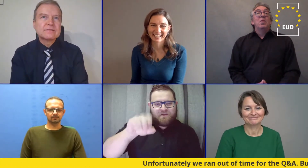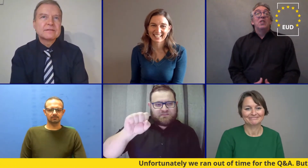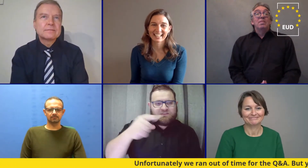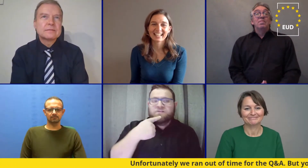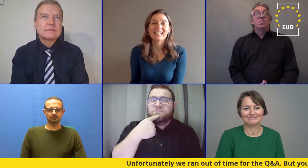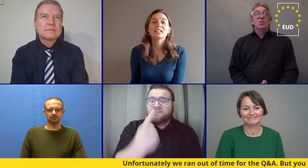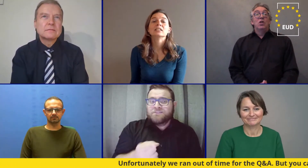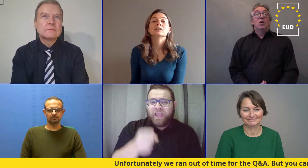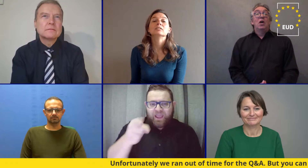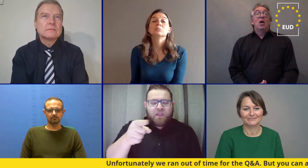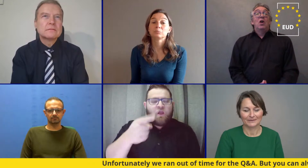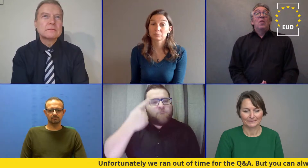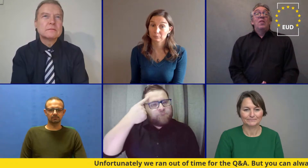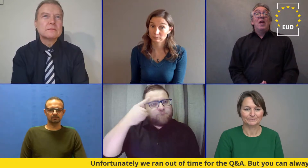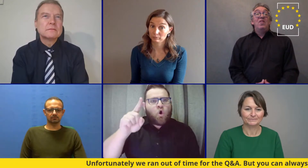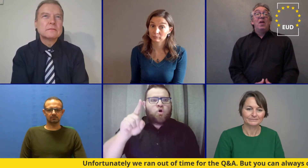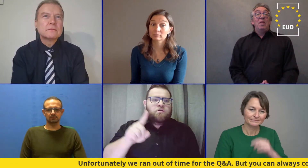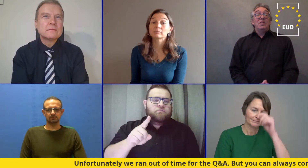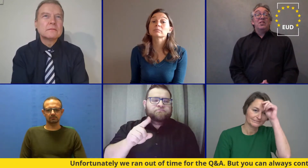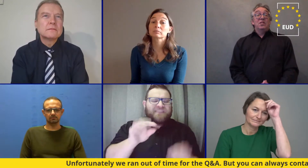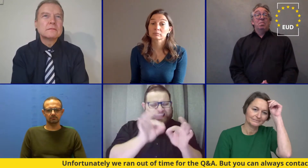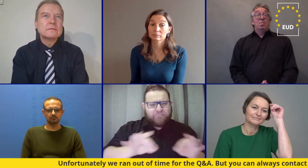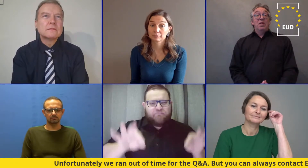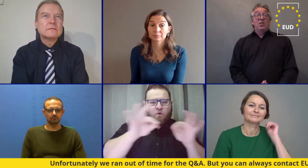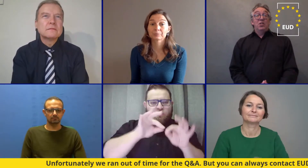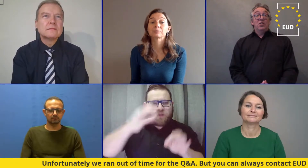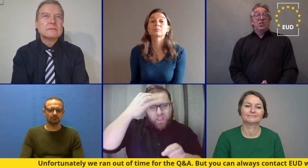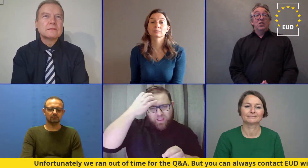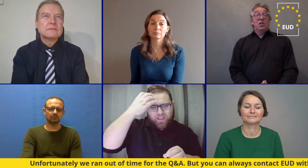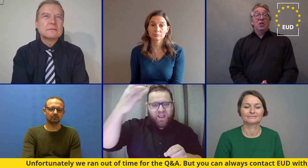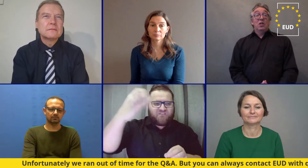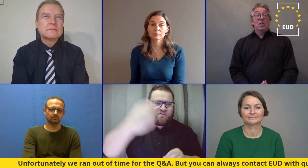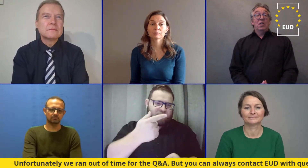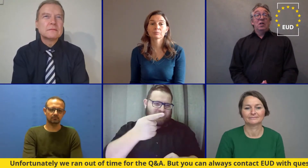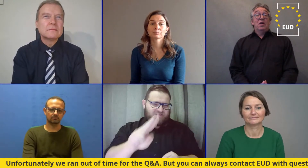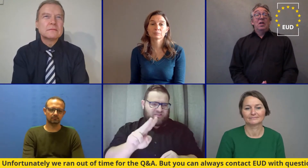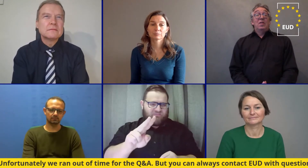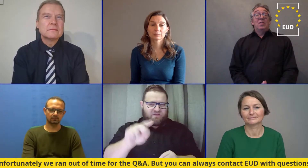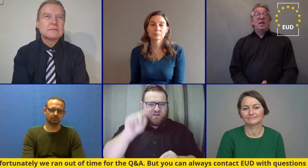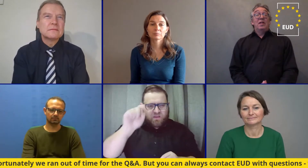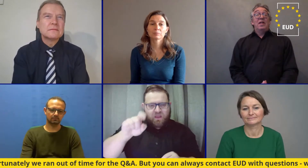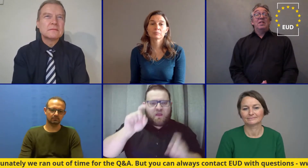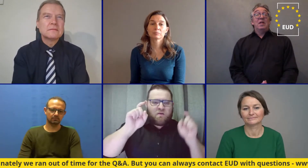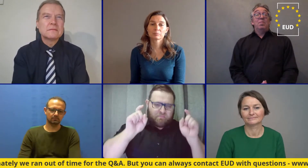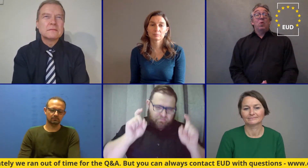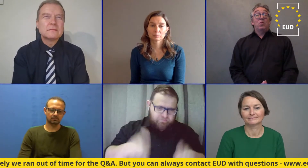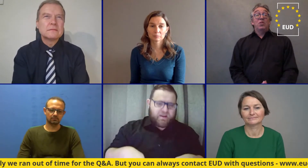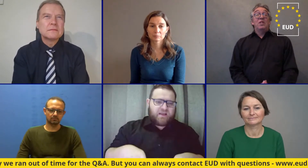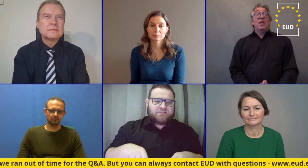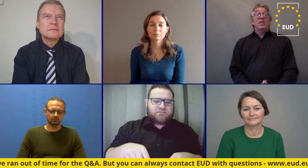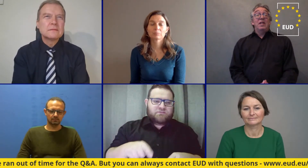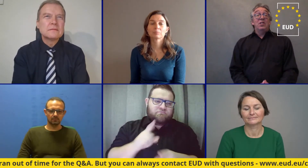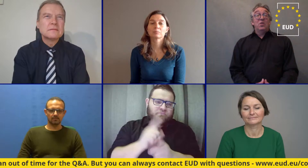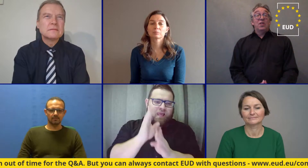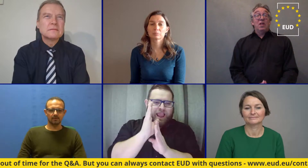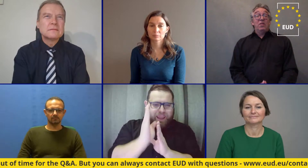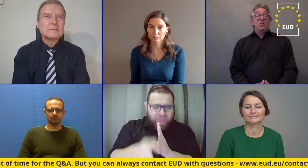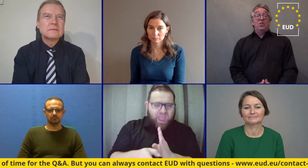Bojan. The AVMS mentions that it's important that national television